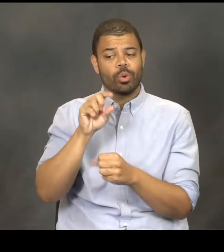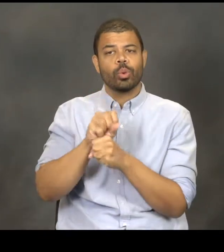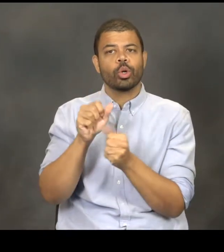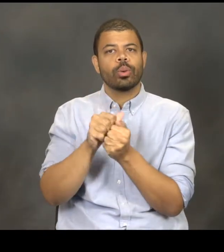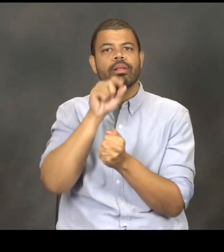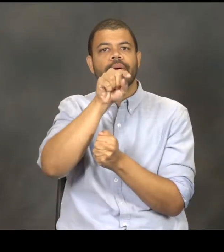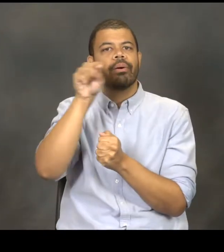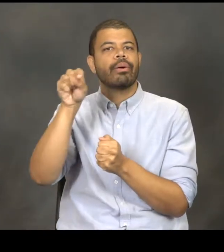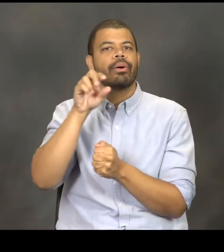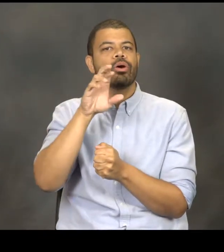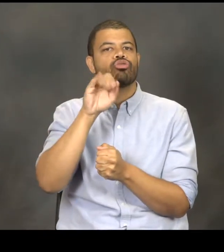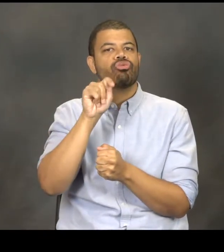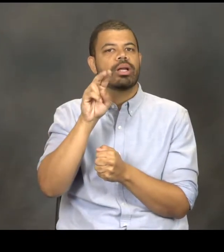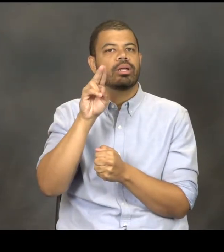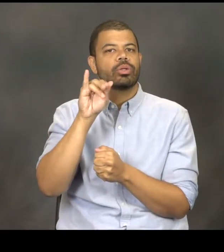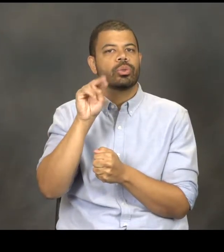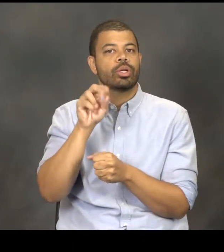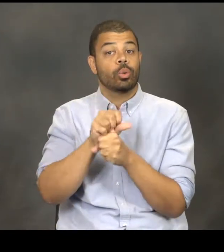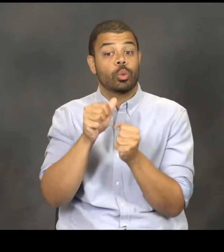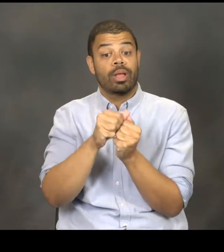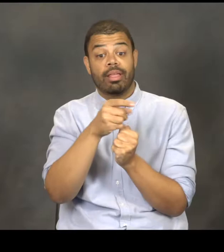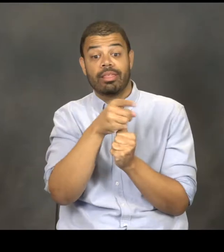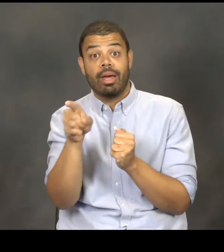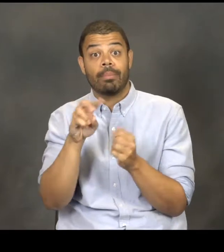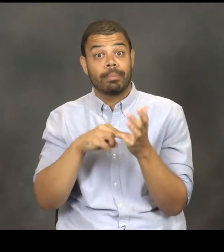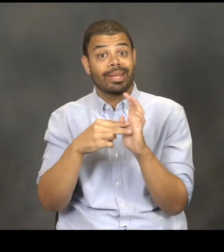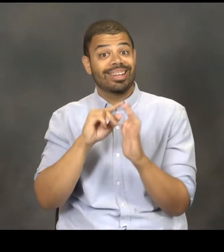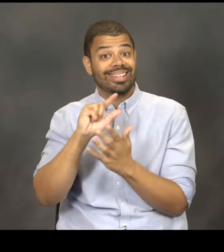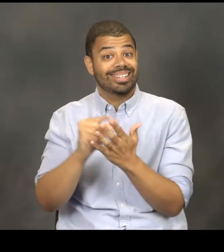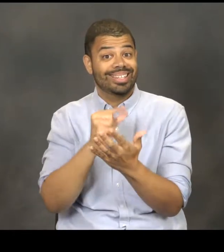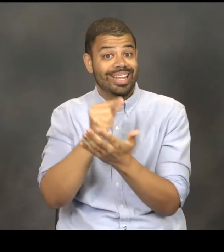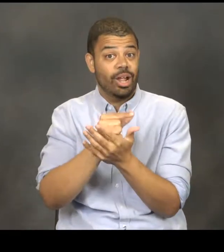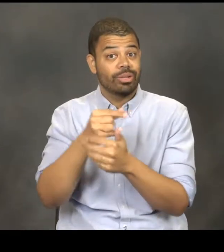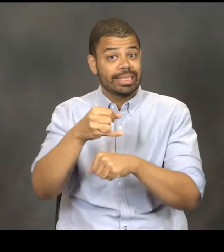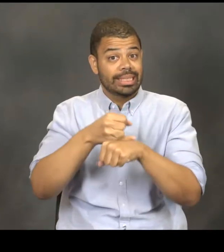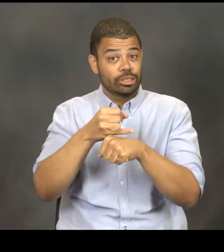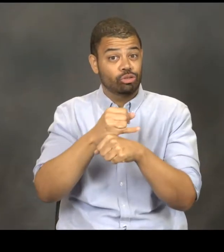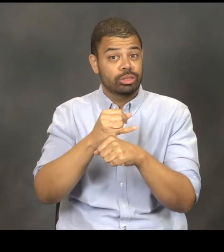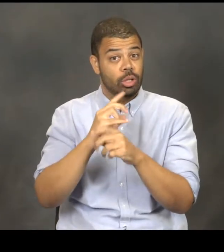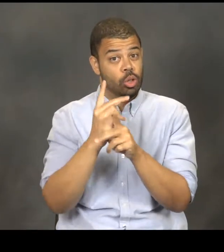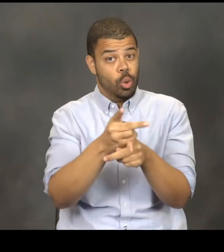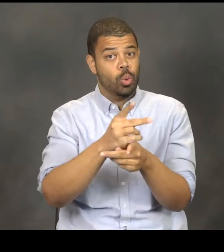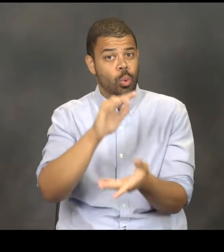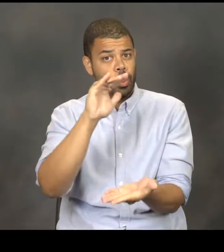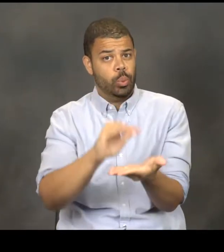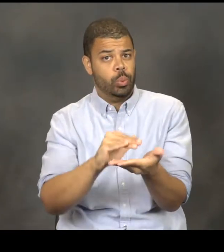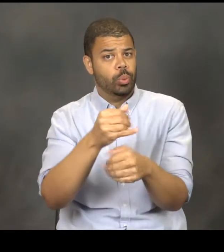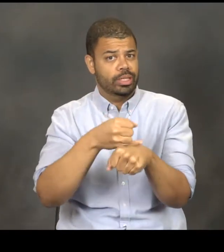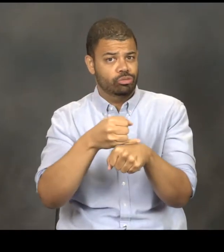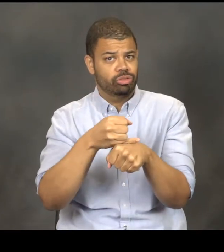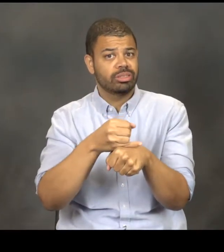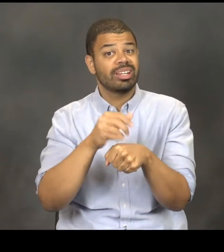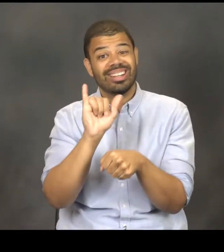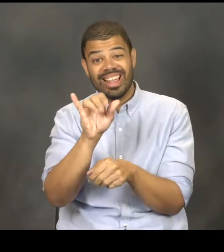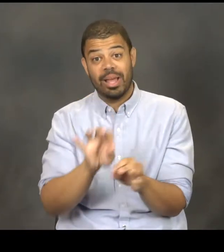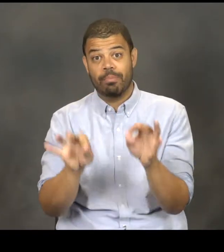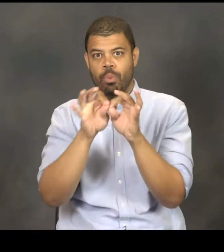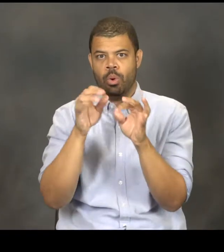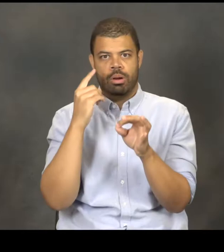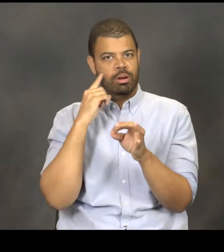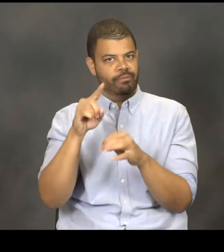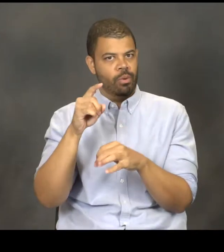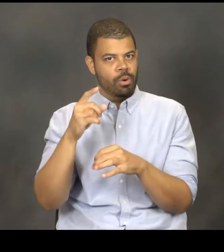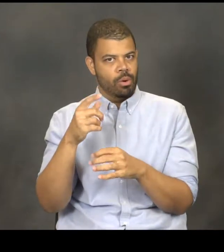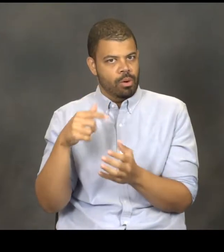unions in town is not only are they guaranteed a low interest loan, which makes a big difference over the life of the loan in terms